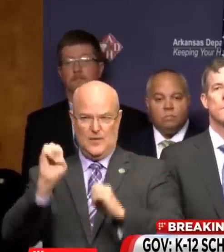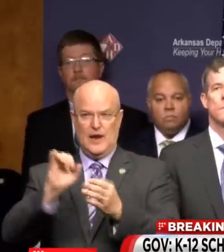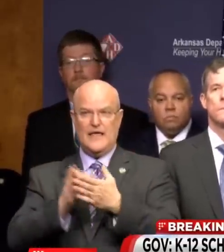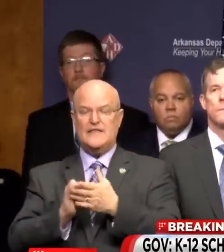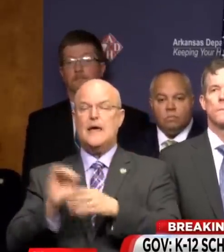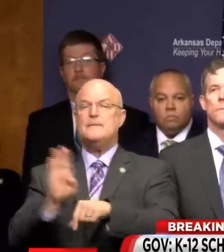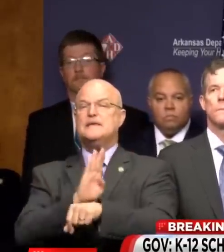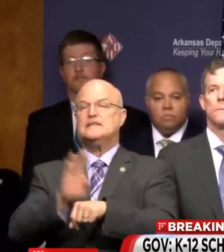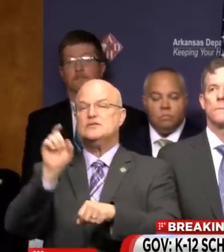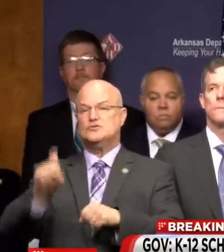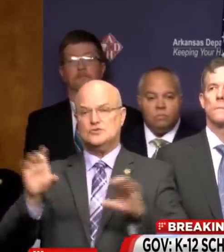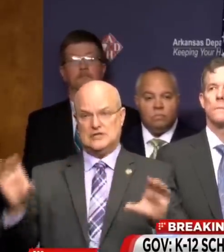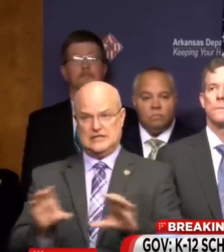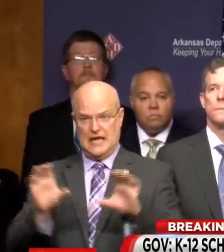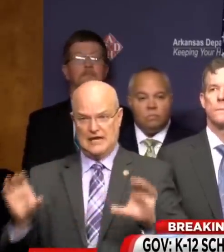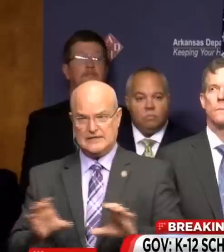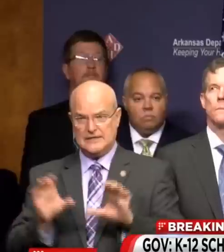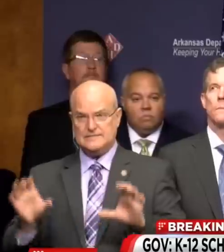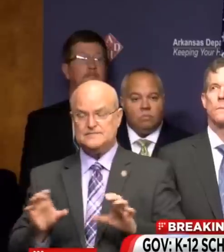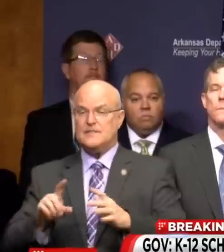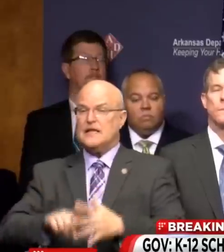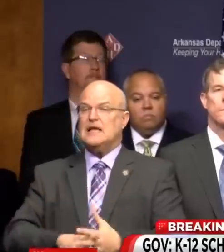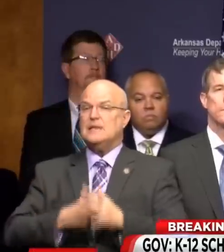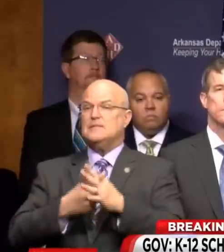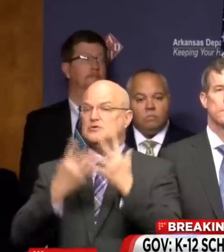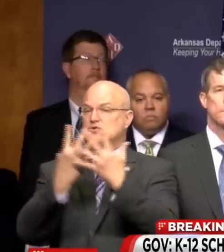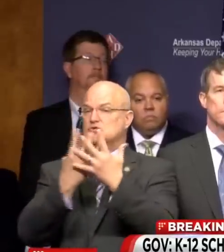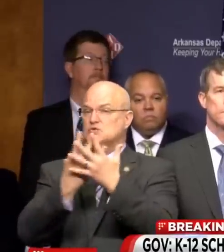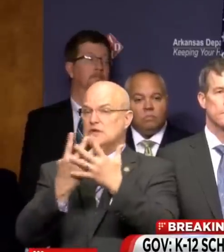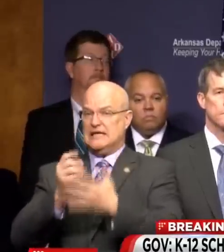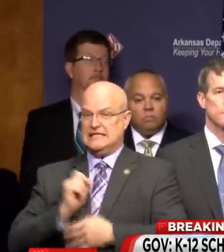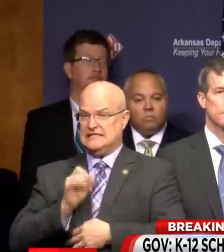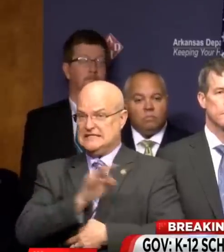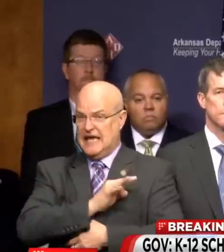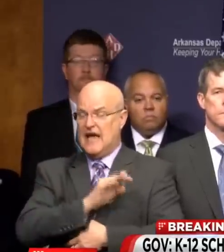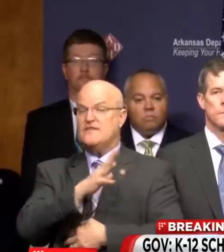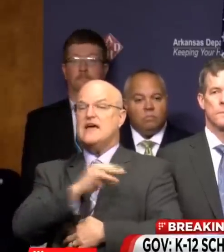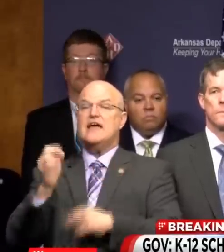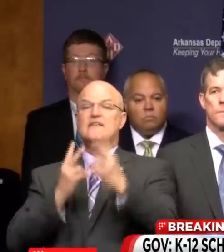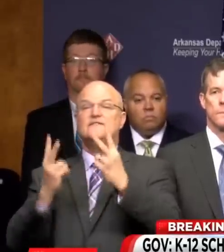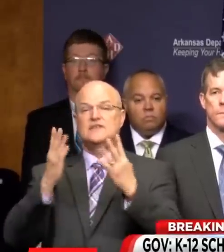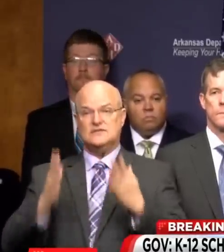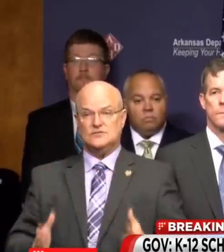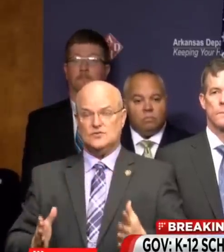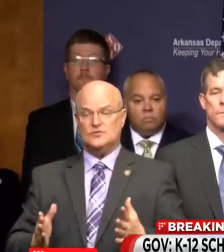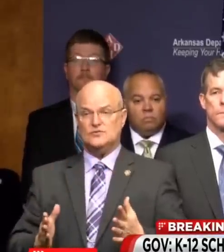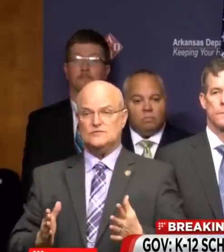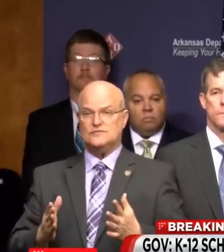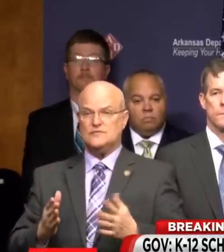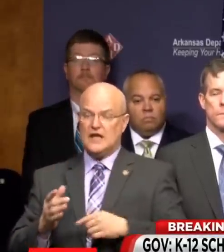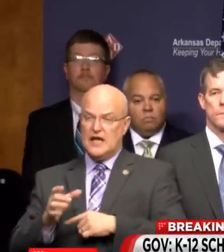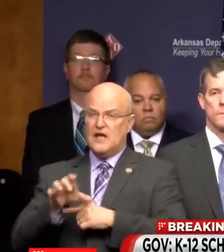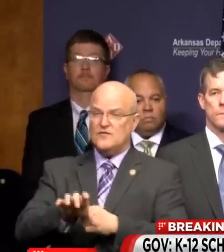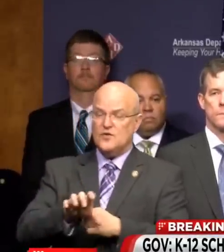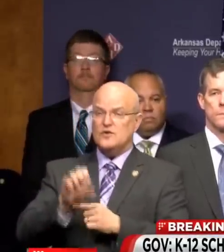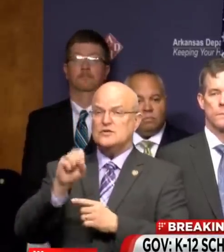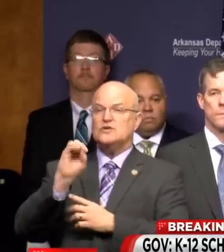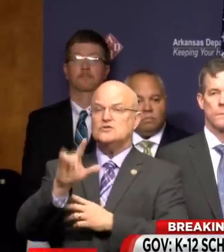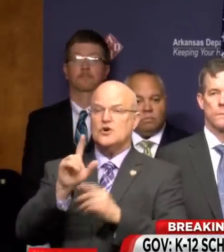that businesses should conduct. They should implement screening of staff and visitors. They should enforce